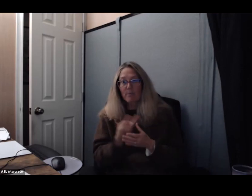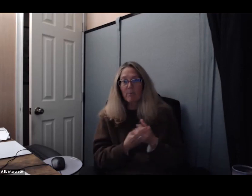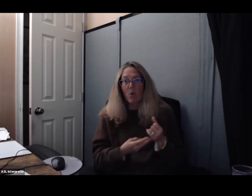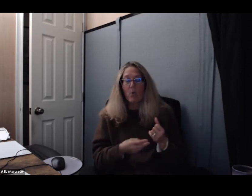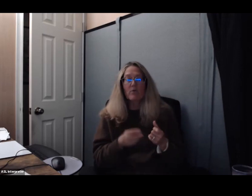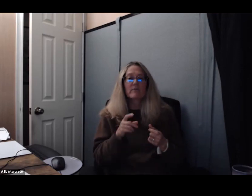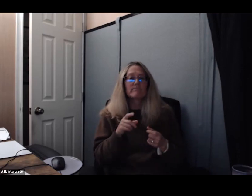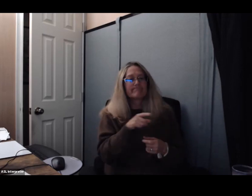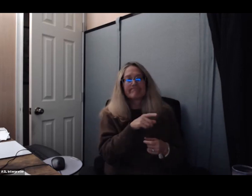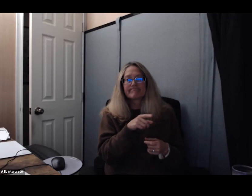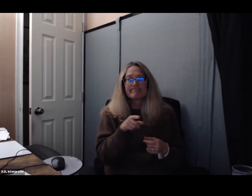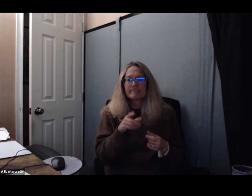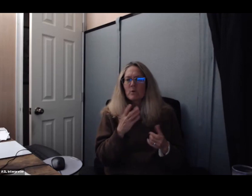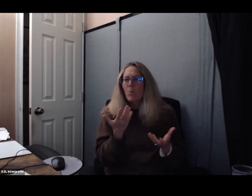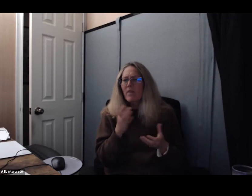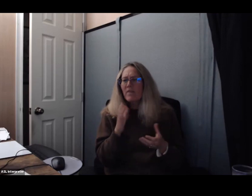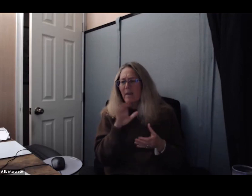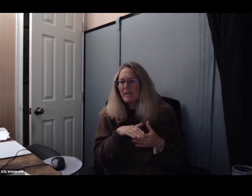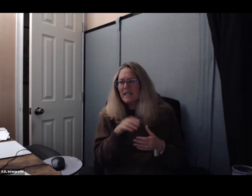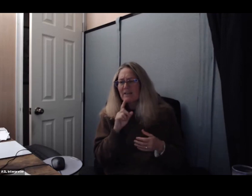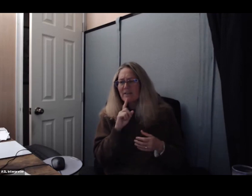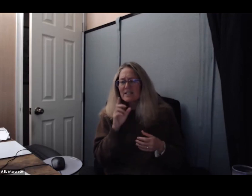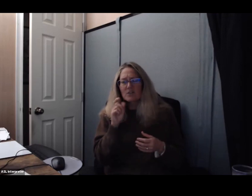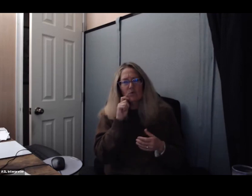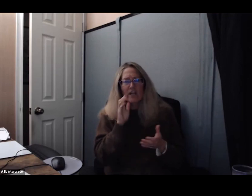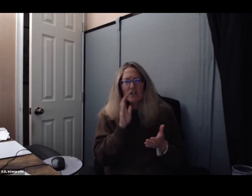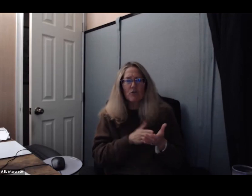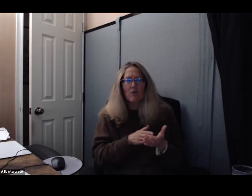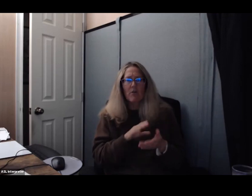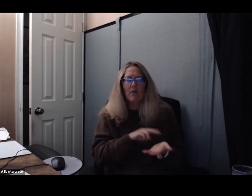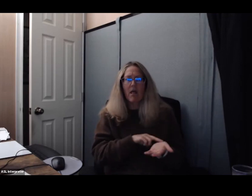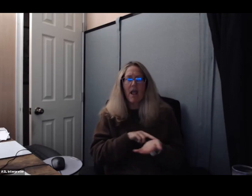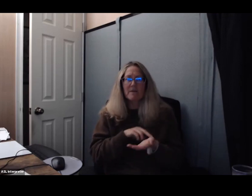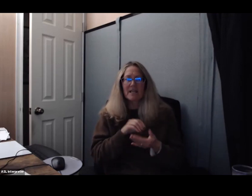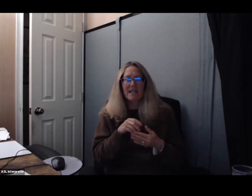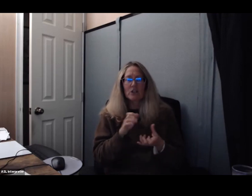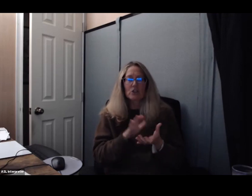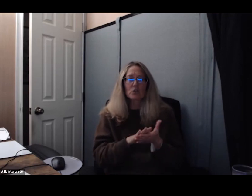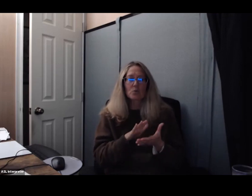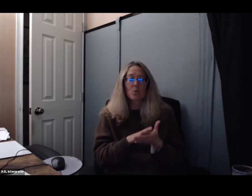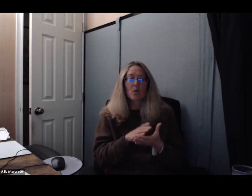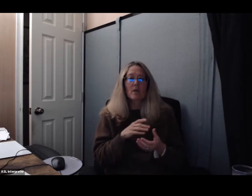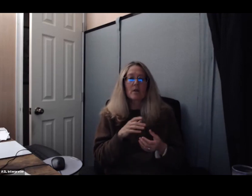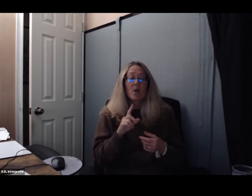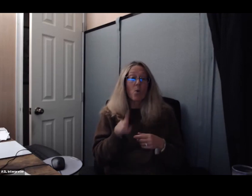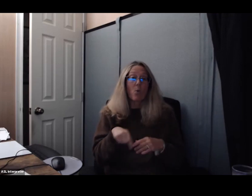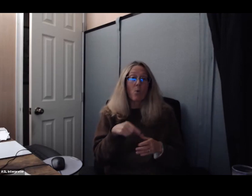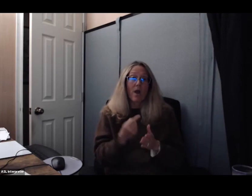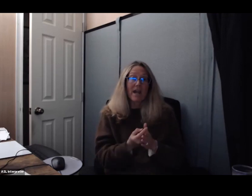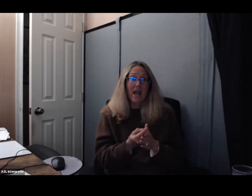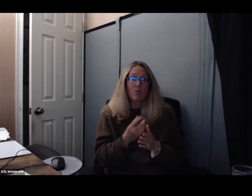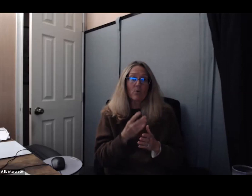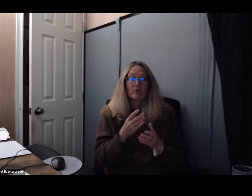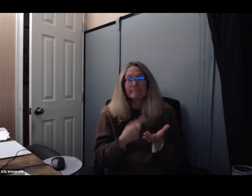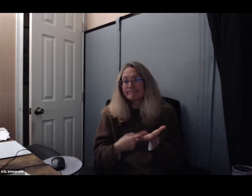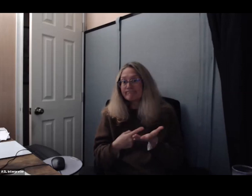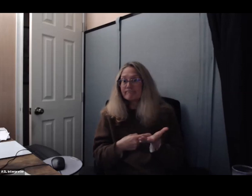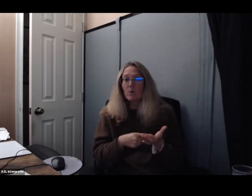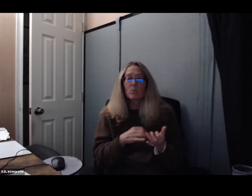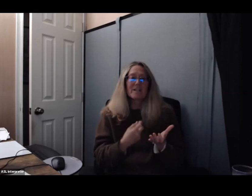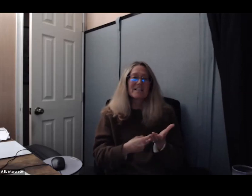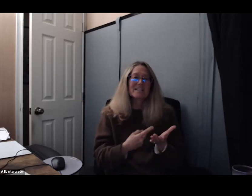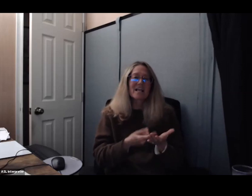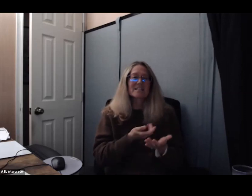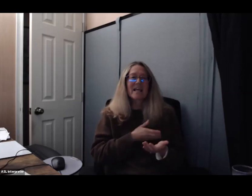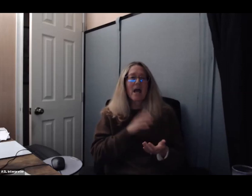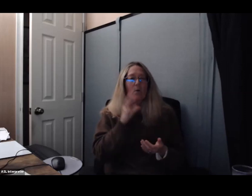they believe to be the racial climate in our schools. It was just an hour and we talked about the specific